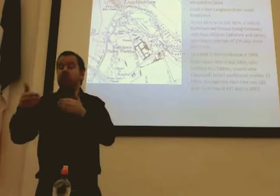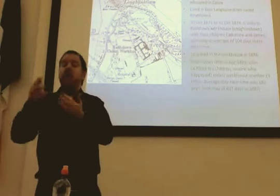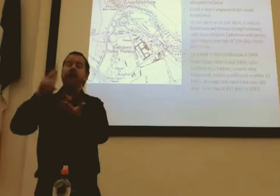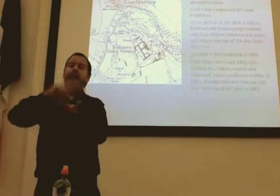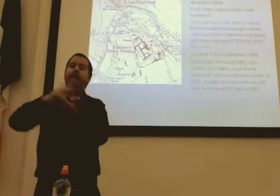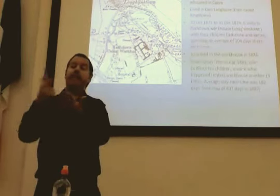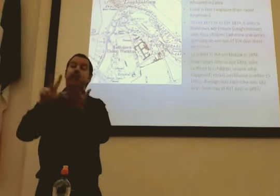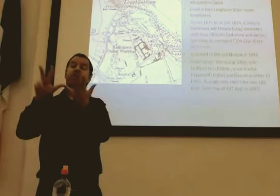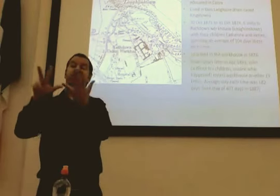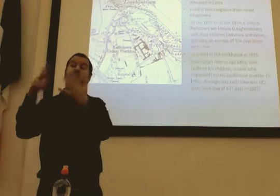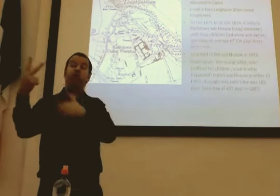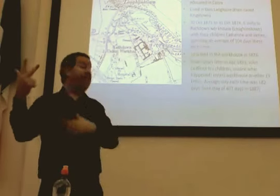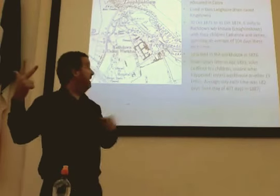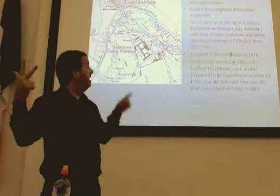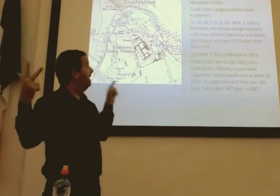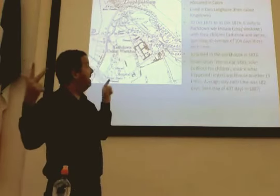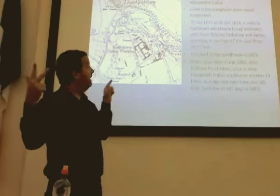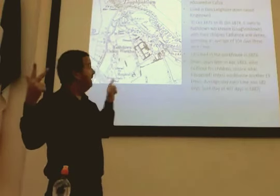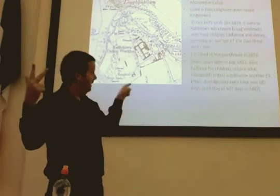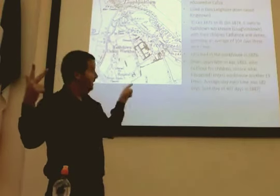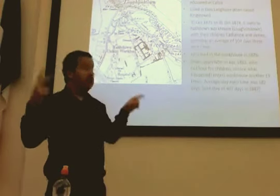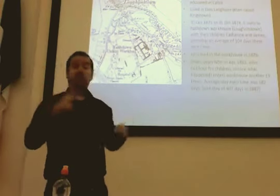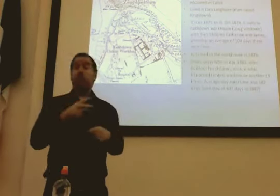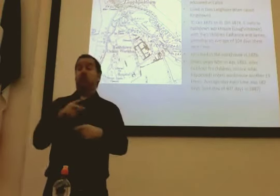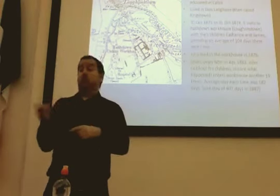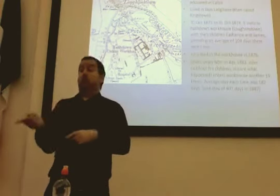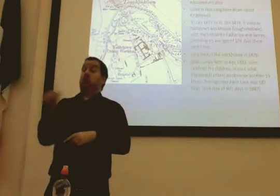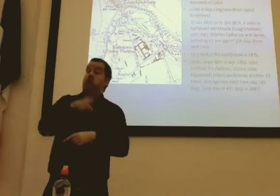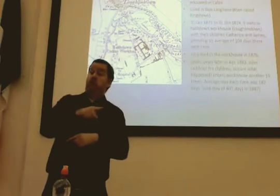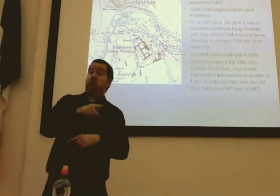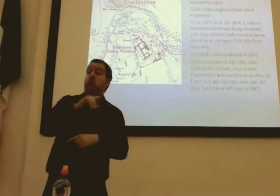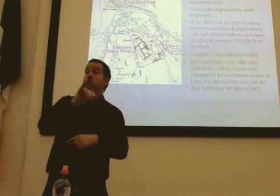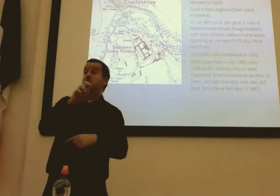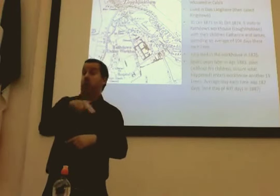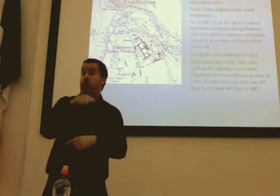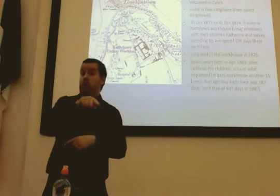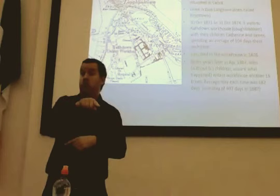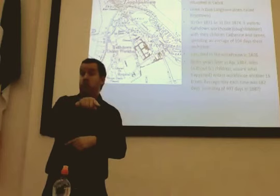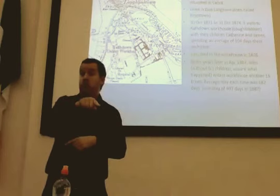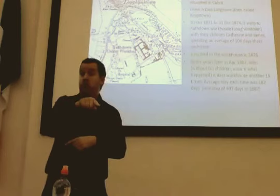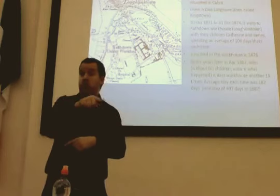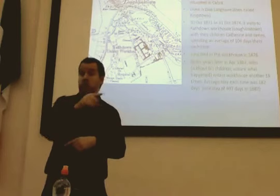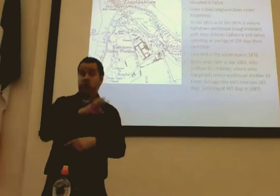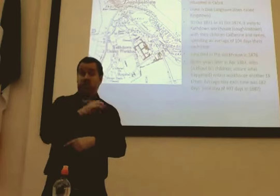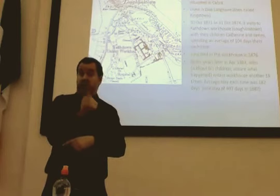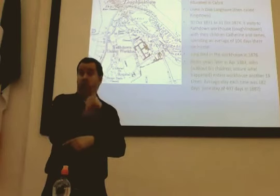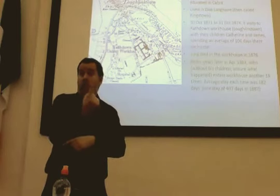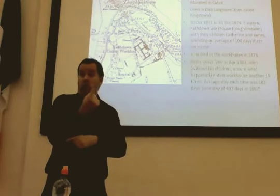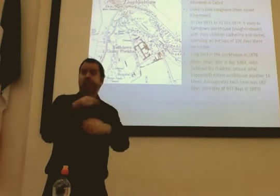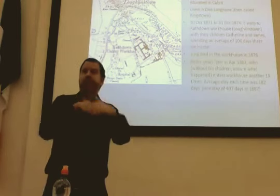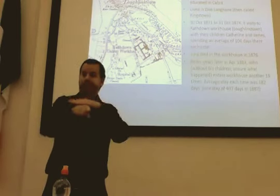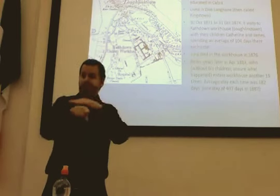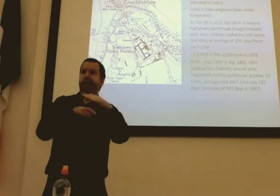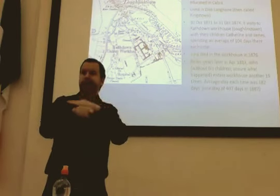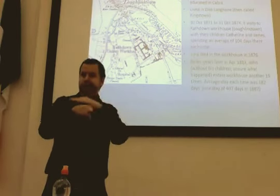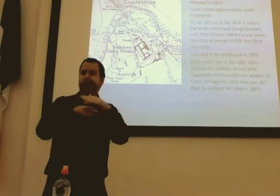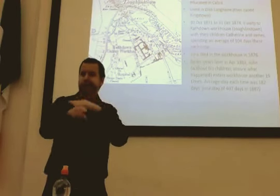Then there was no more admittances until 1883, when John, again by